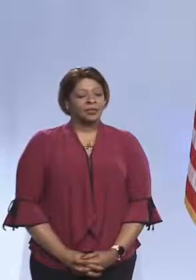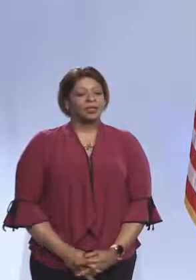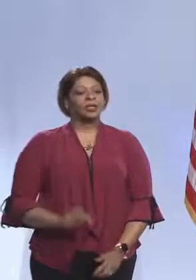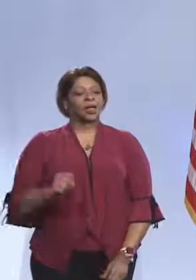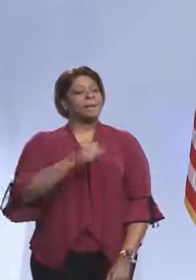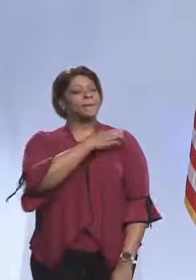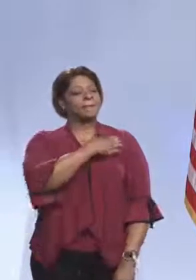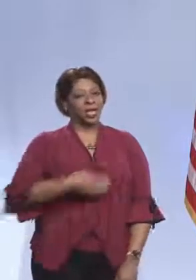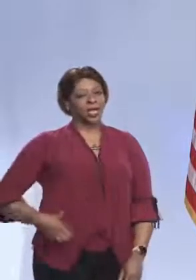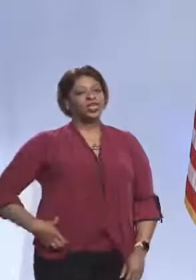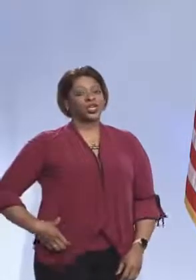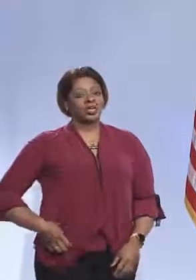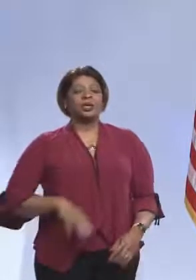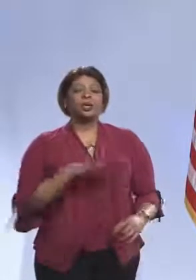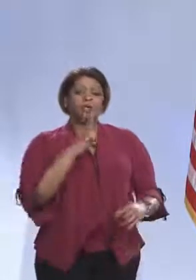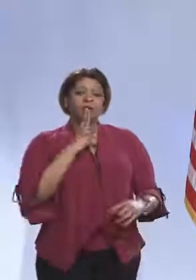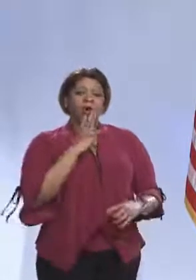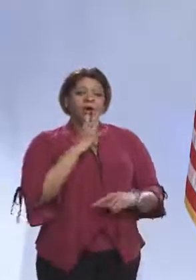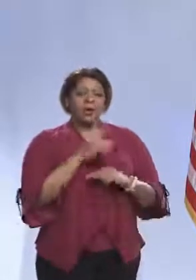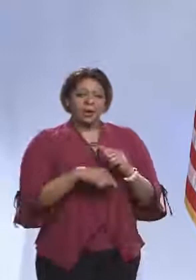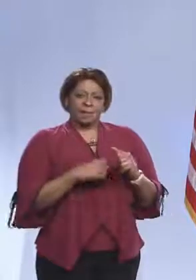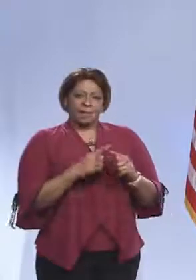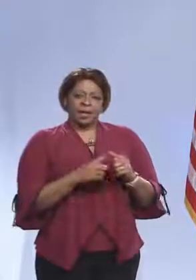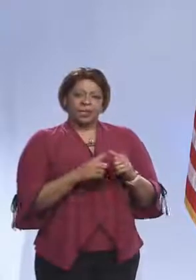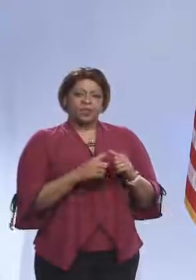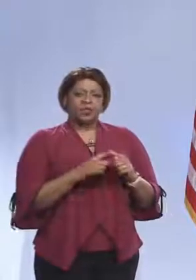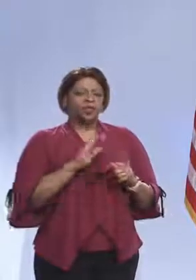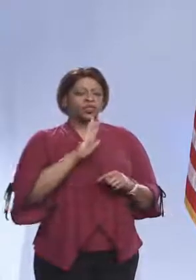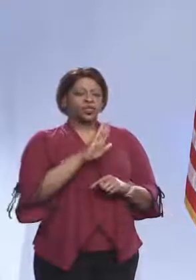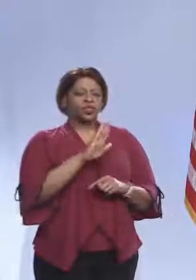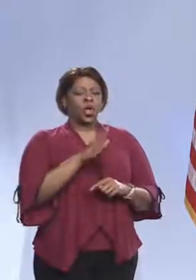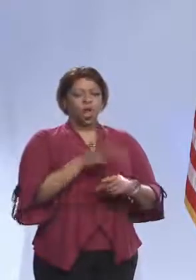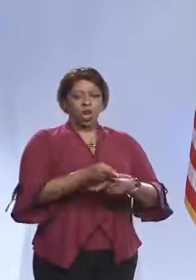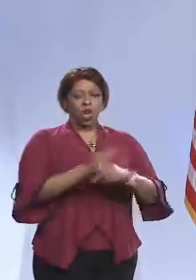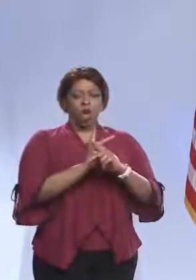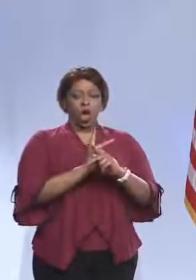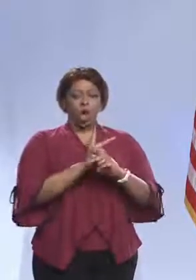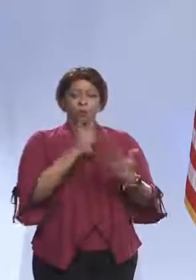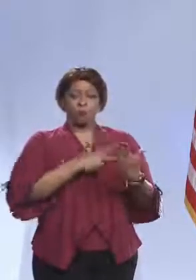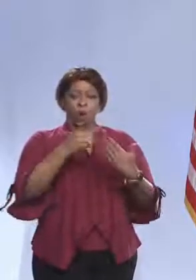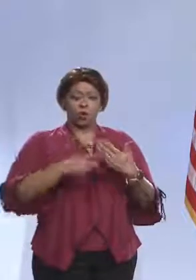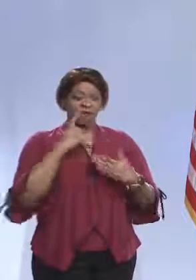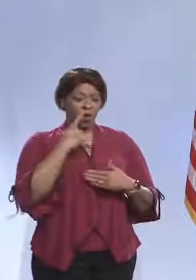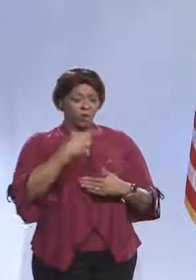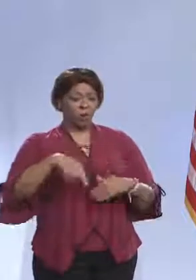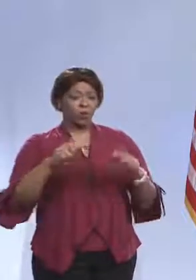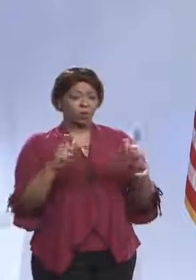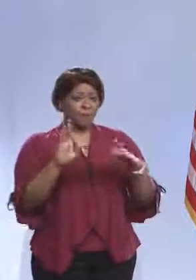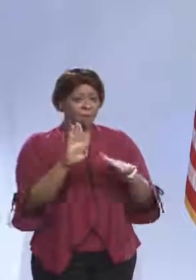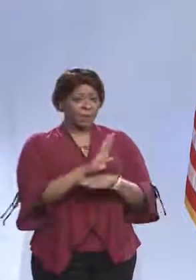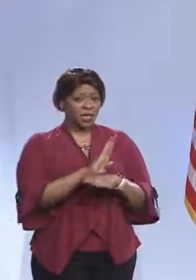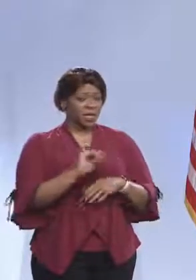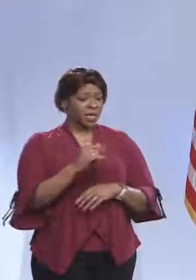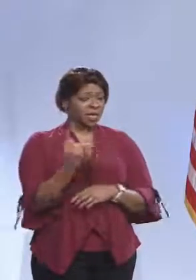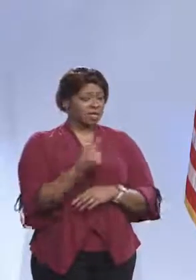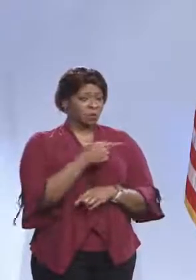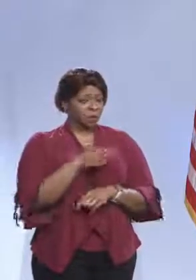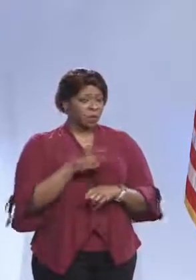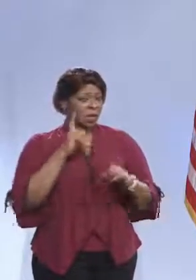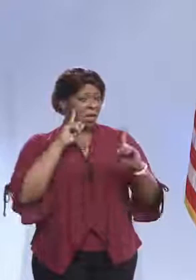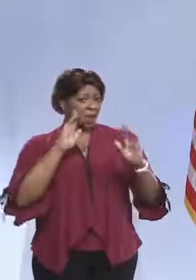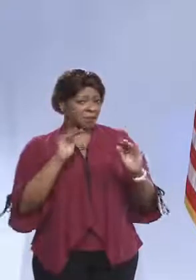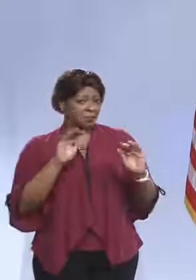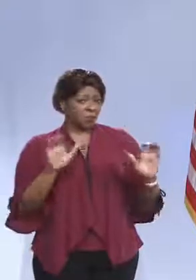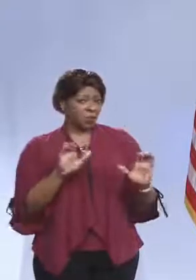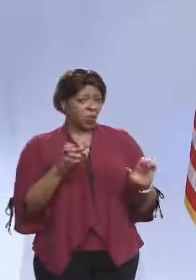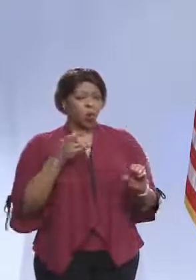Yes, Mayor. In talking about your loan program for small businesses, was this something that you anticipated doing,